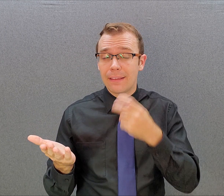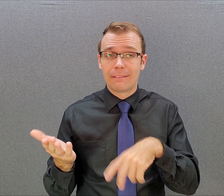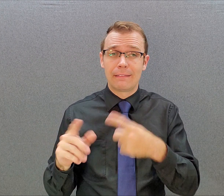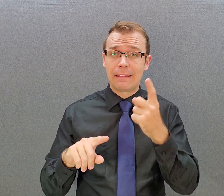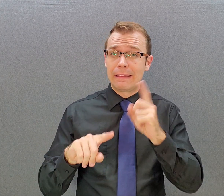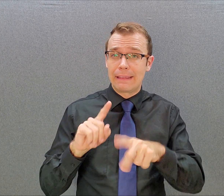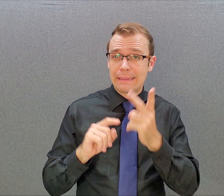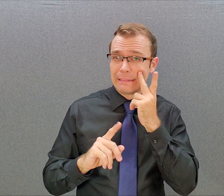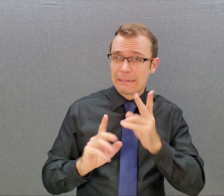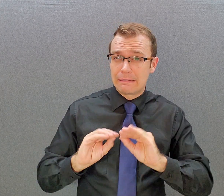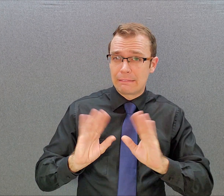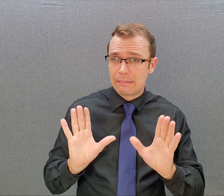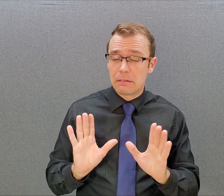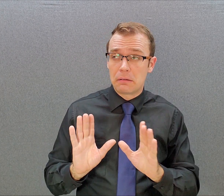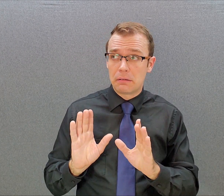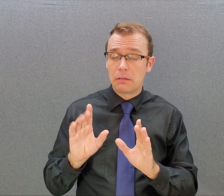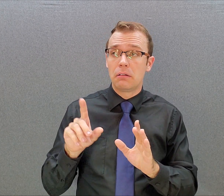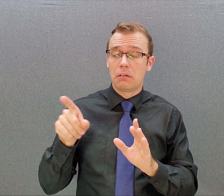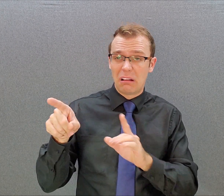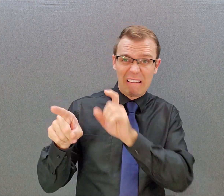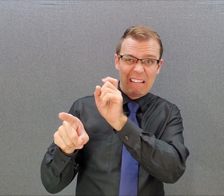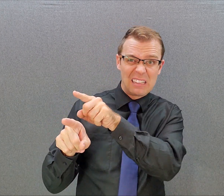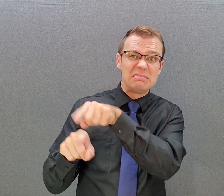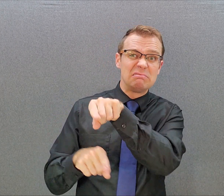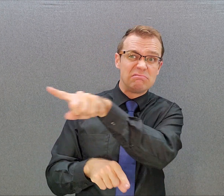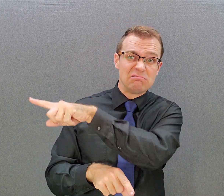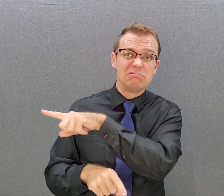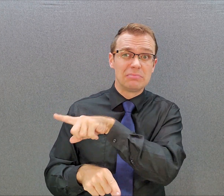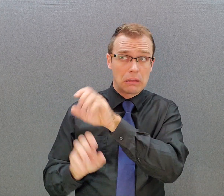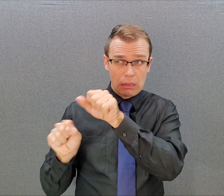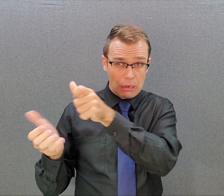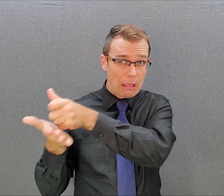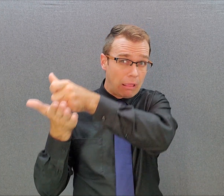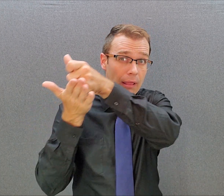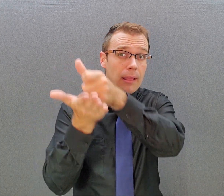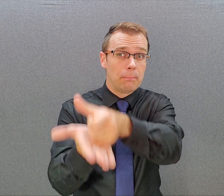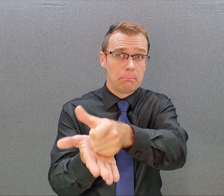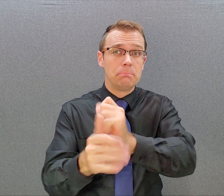impaired to see if they can help you with emergency planning.